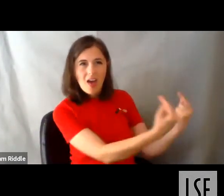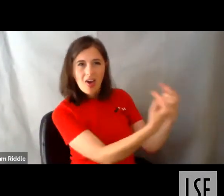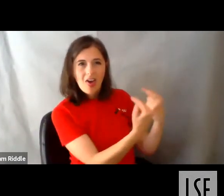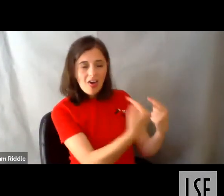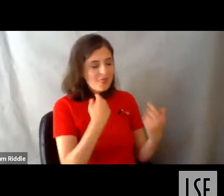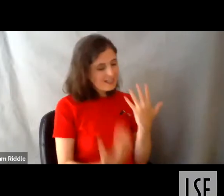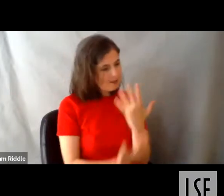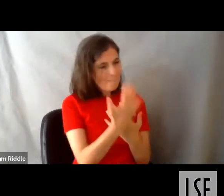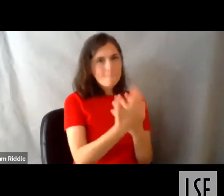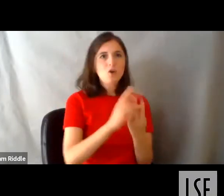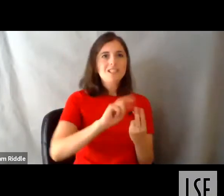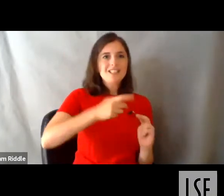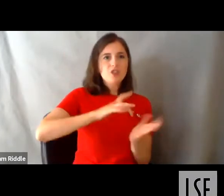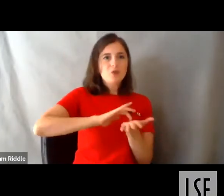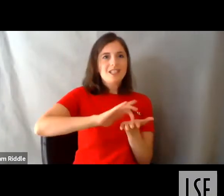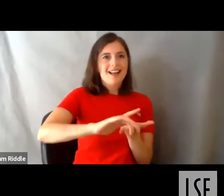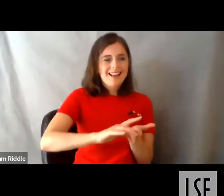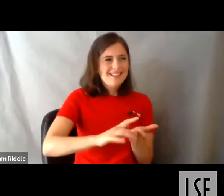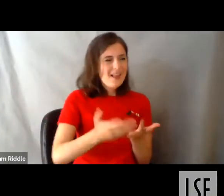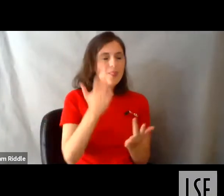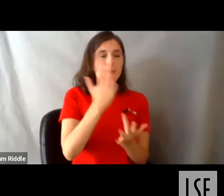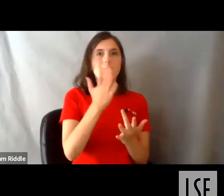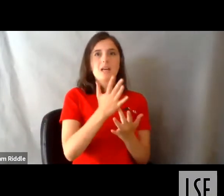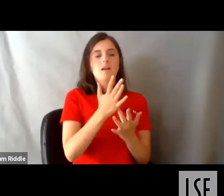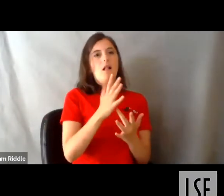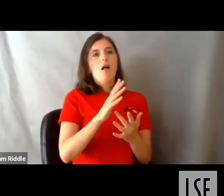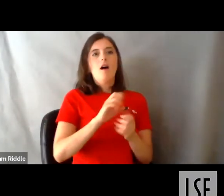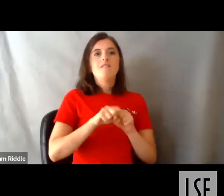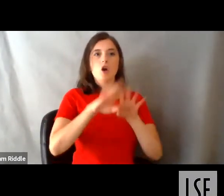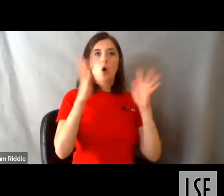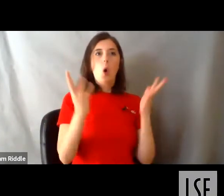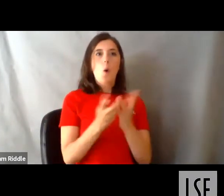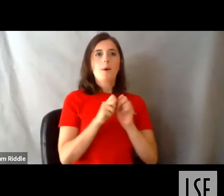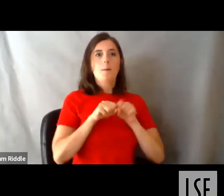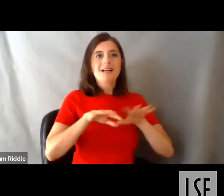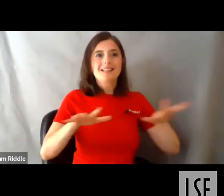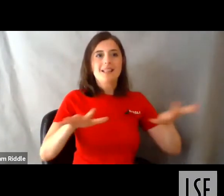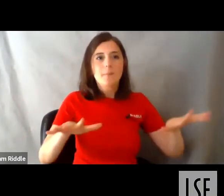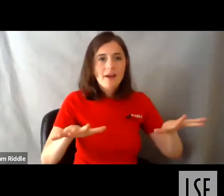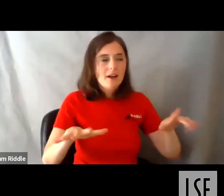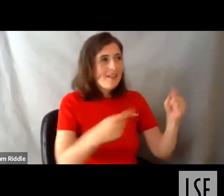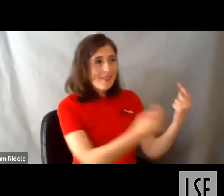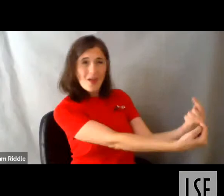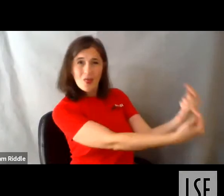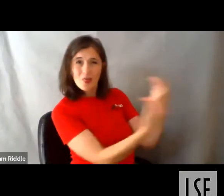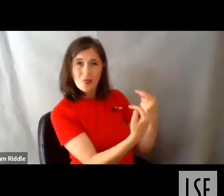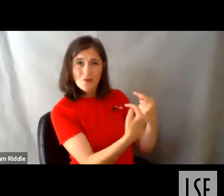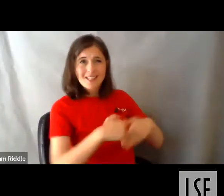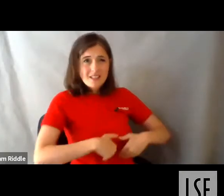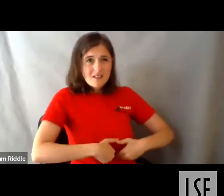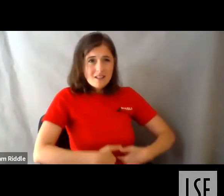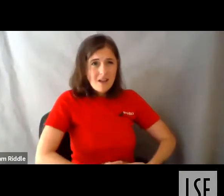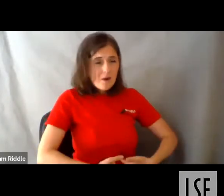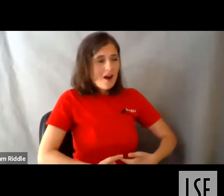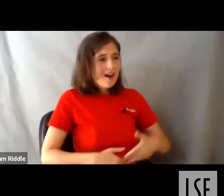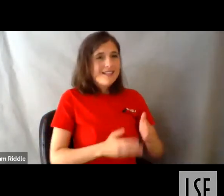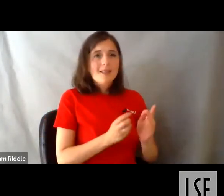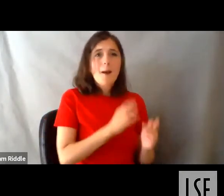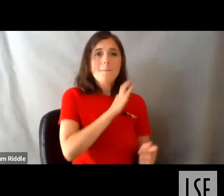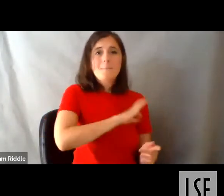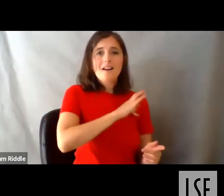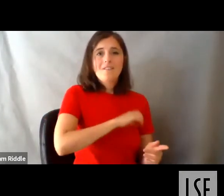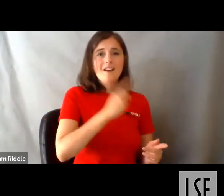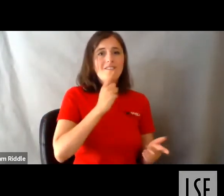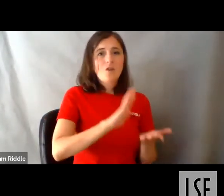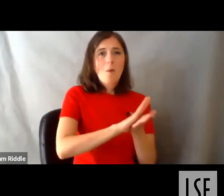in the middle of a global pandemic. Threaten to put you in starvation. Capitalize on your deprivation. If you feel